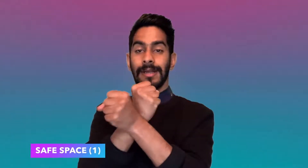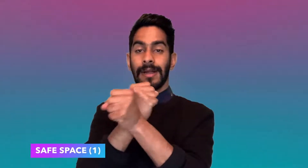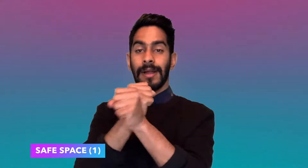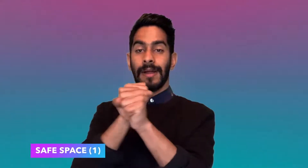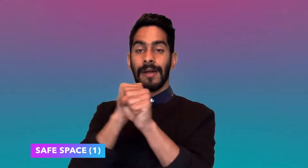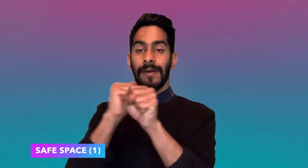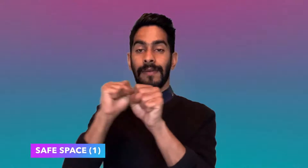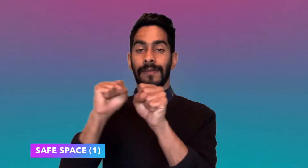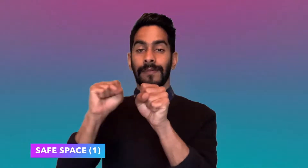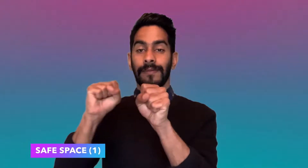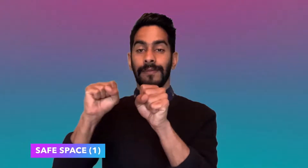Safe